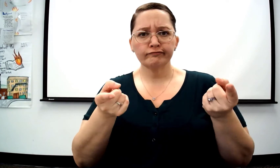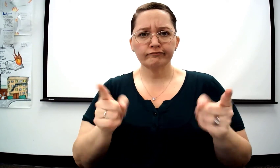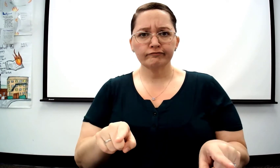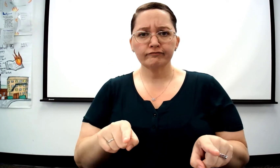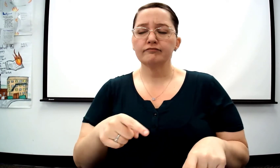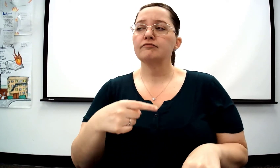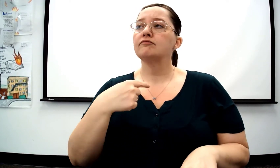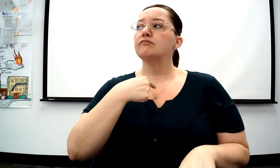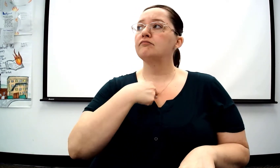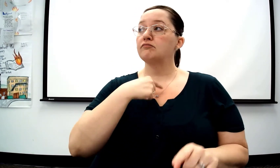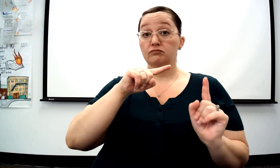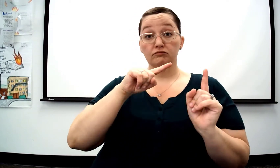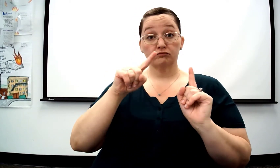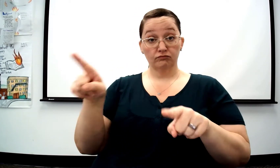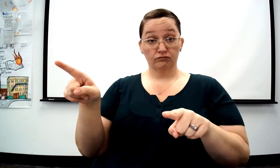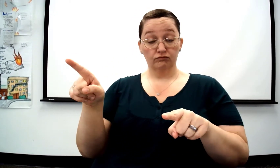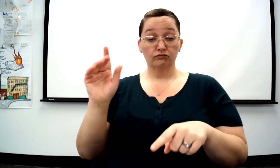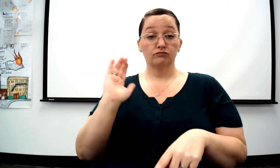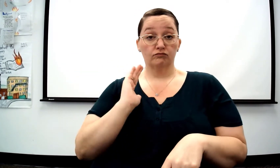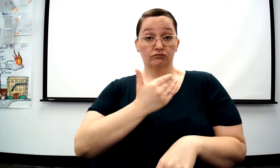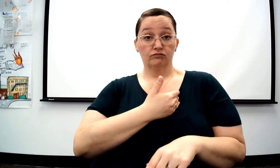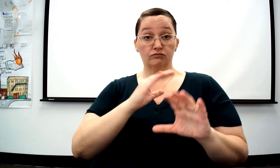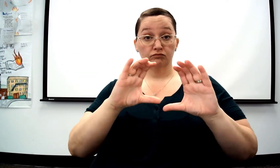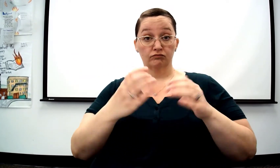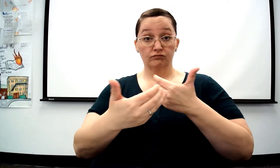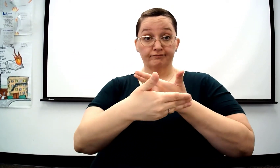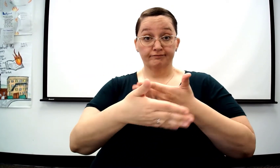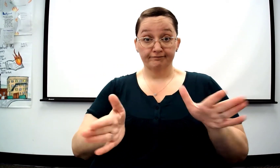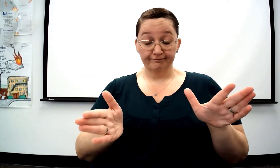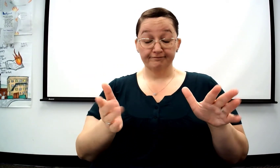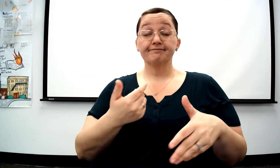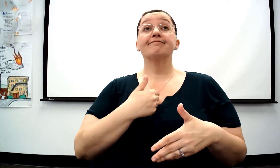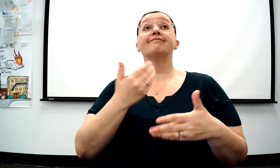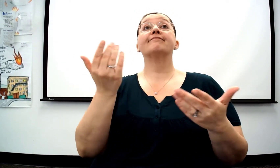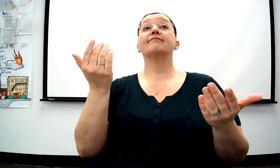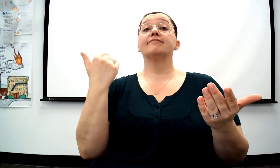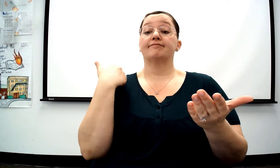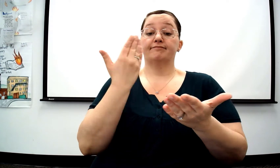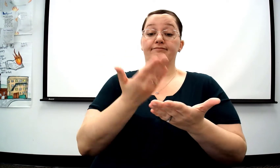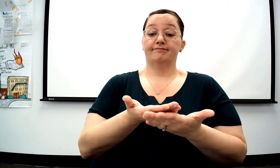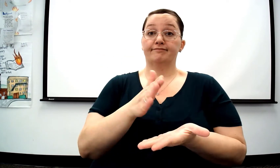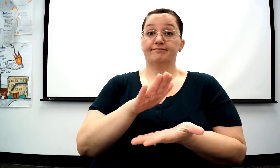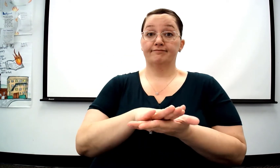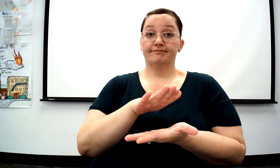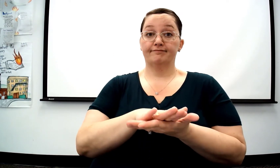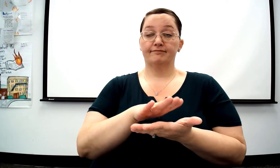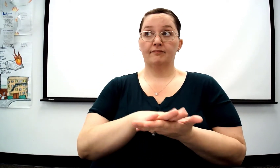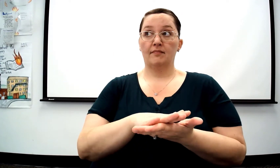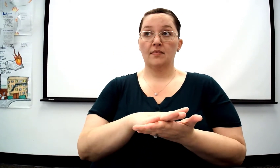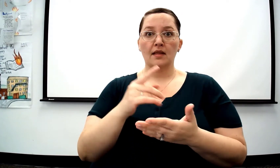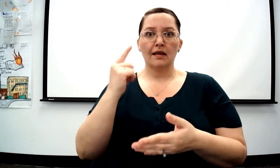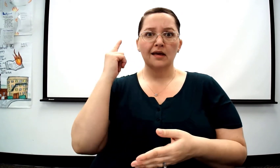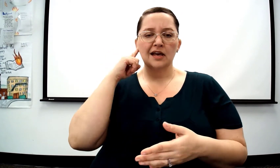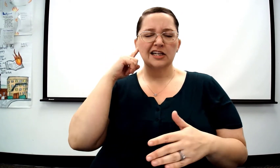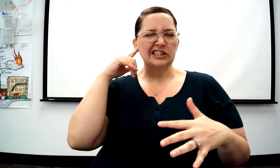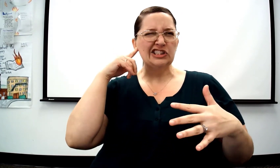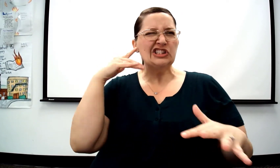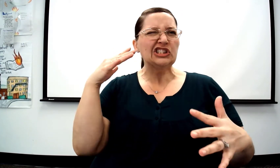So the reason I'm here is very strange. Today, in our classrooms at our main building, I got here and